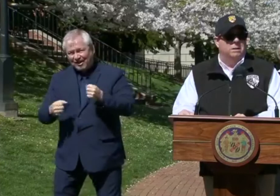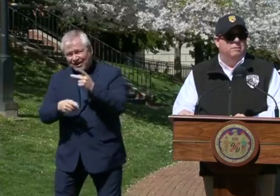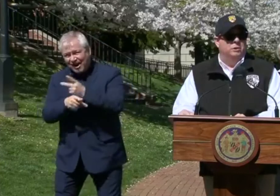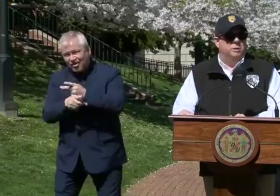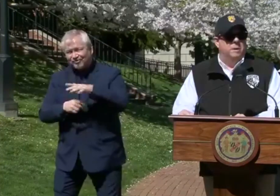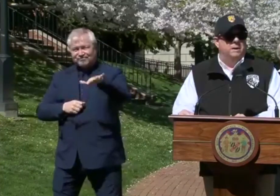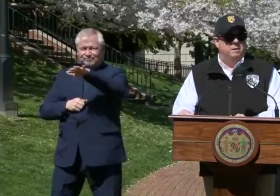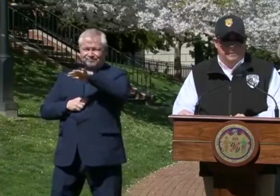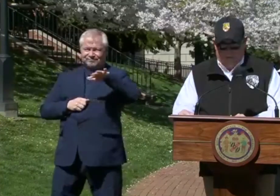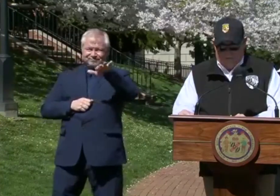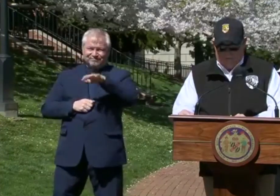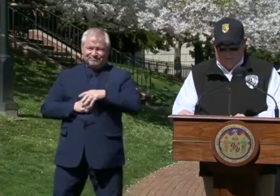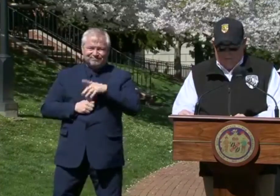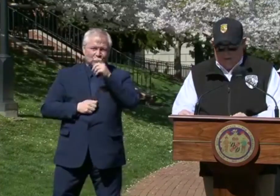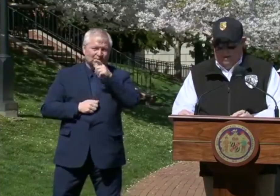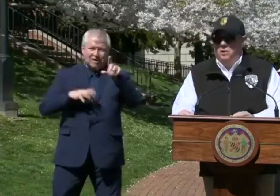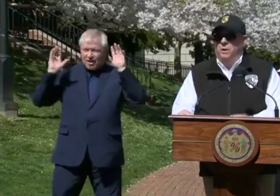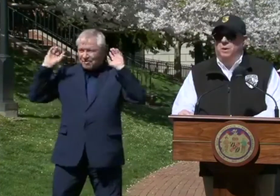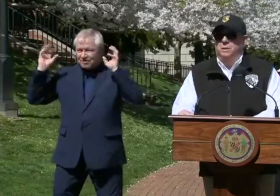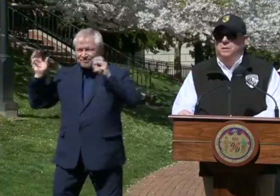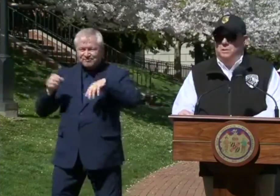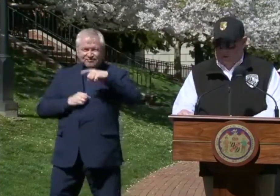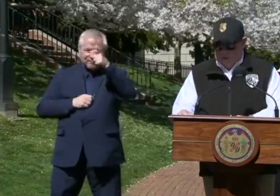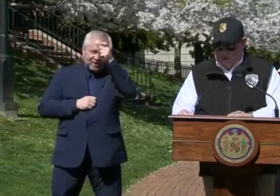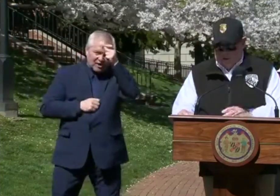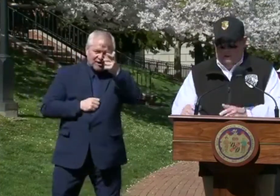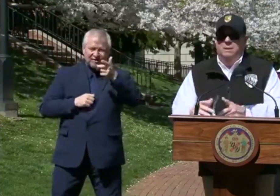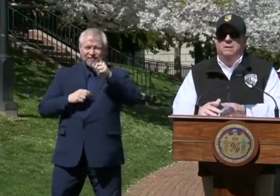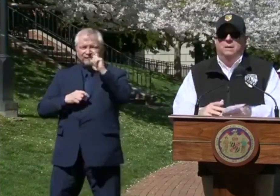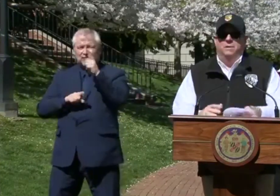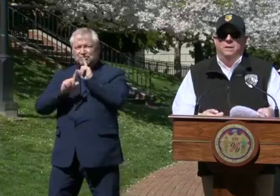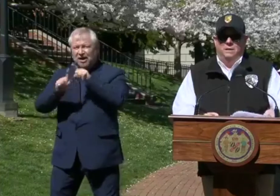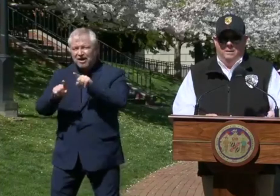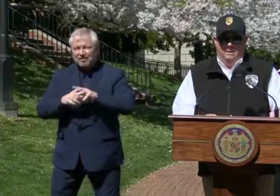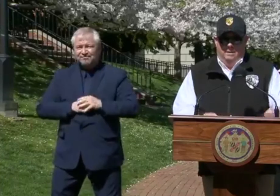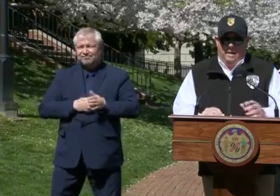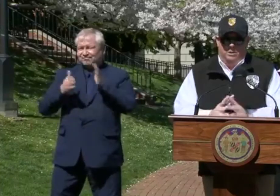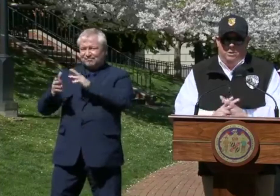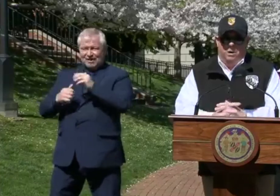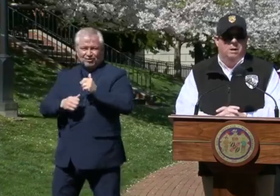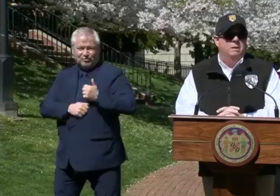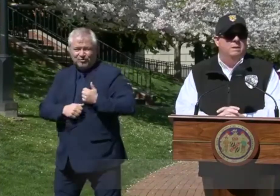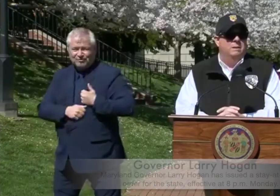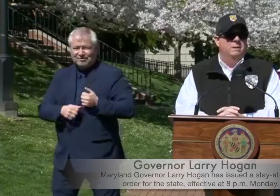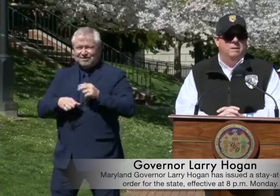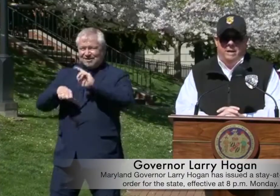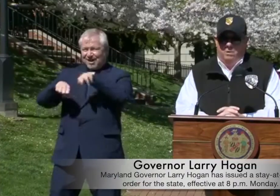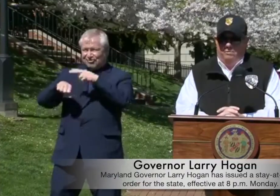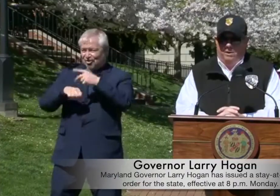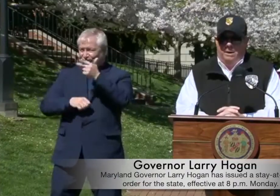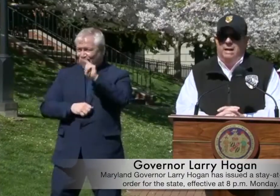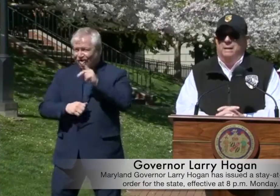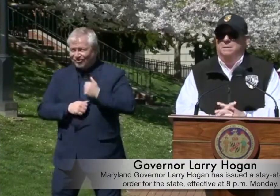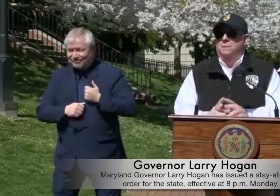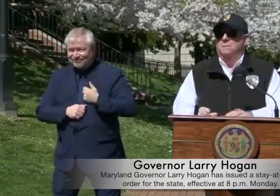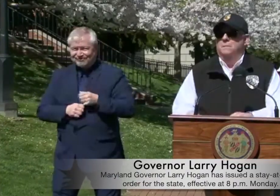providers and first responders, along with our citizen soldiers of the National Guard. They are on the